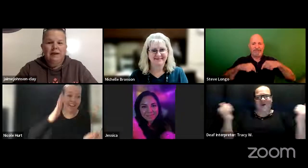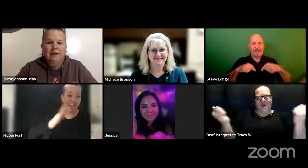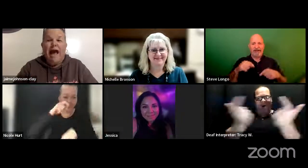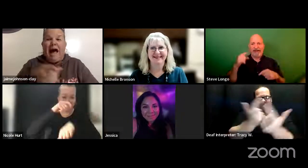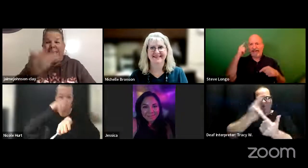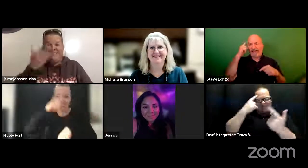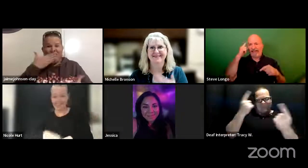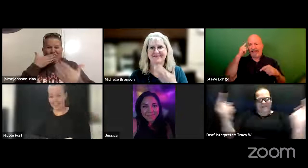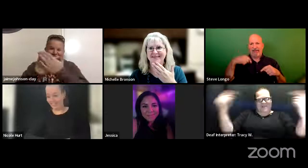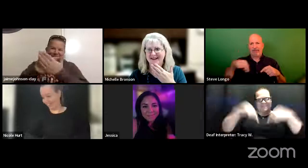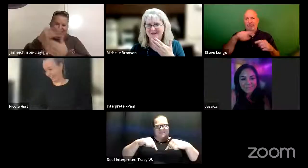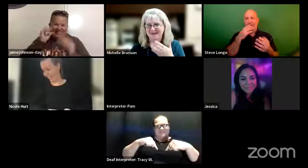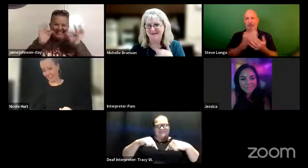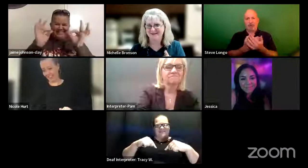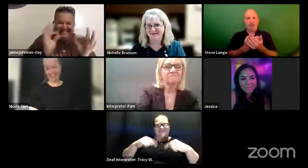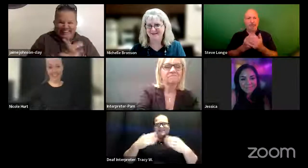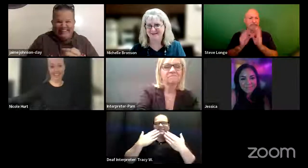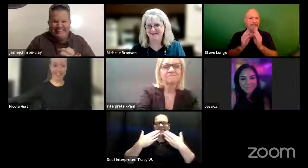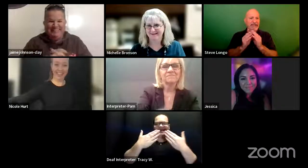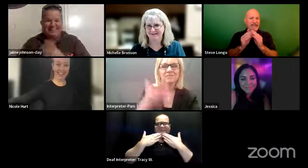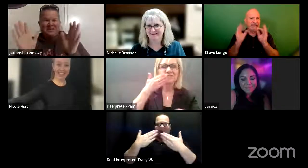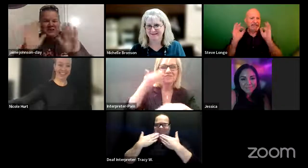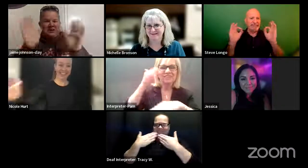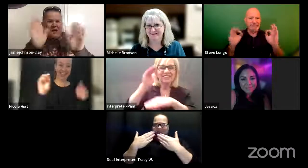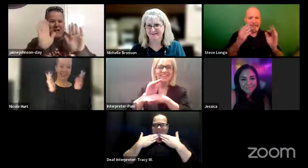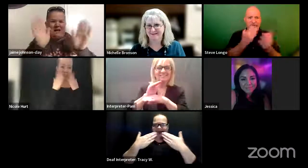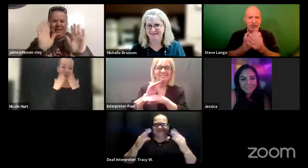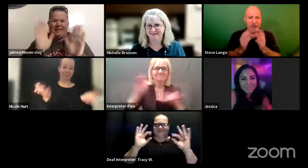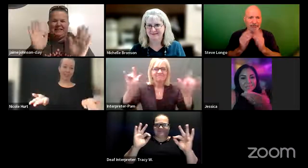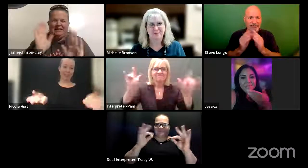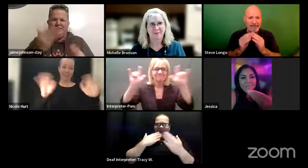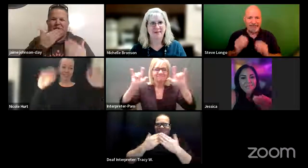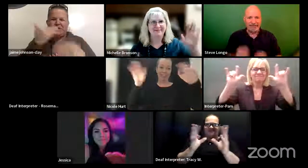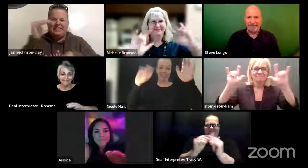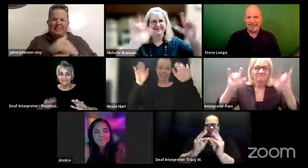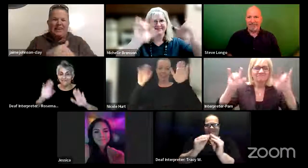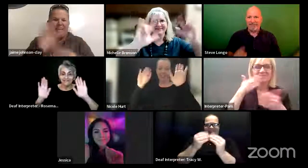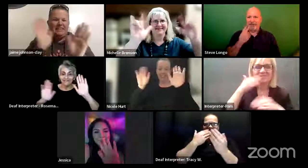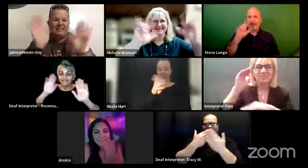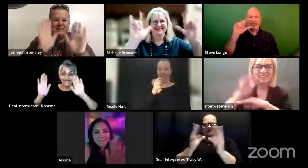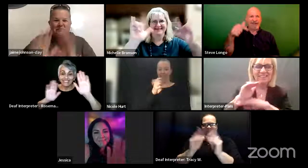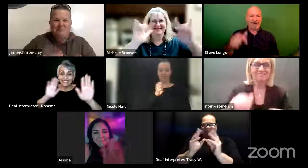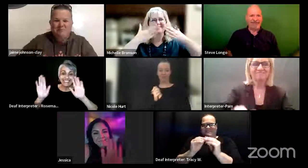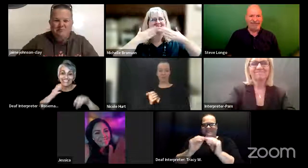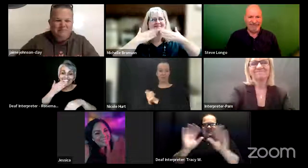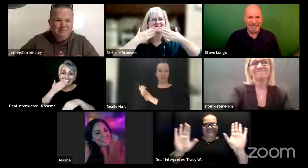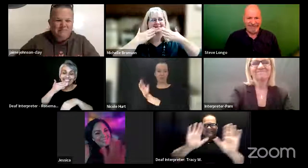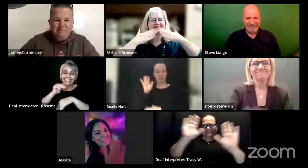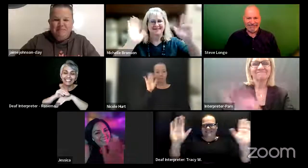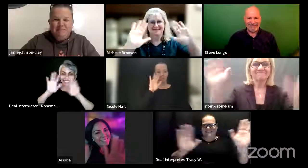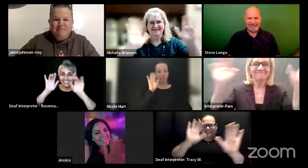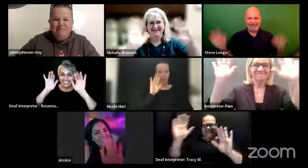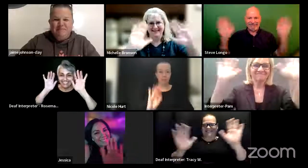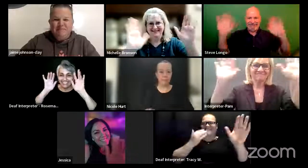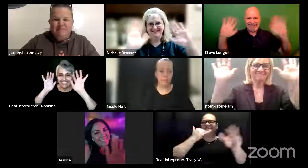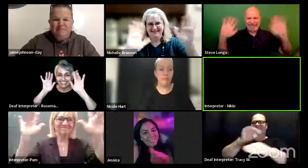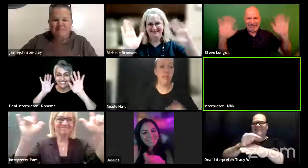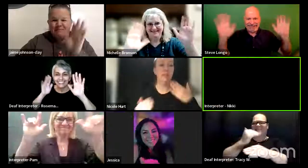Thank you all for being here. It was a great meeting. We appreciate your time. See you all later.